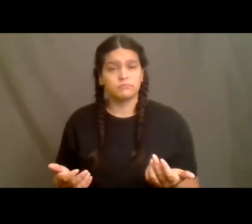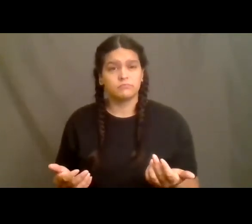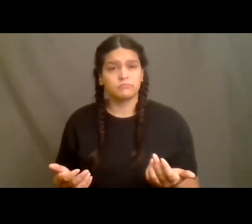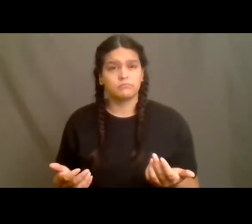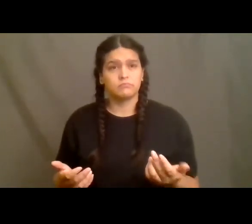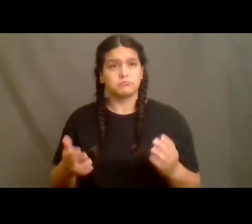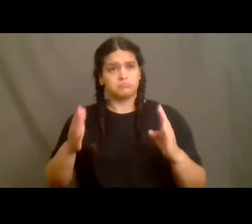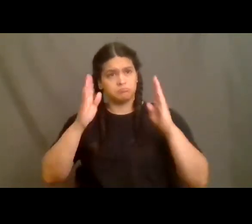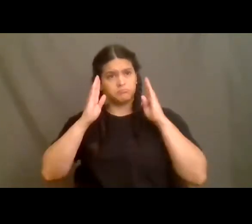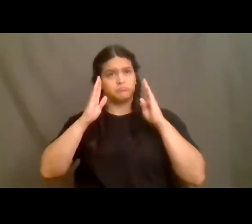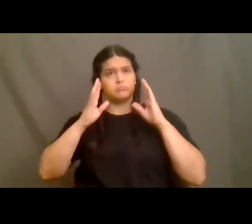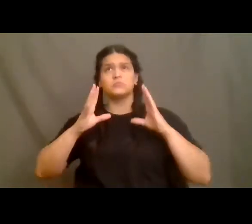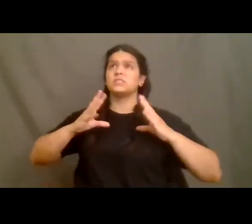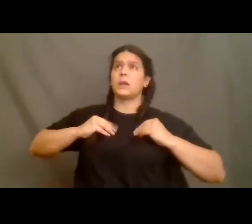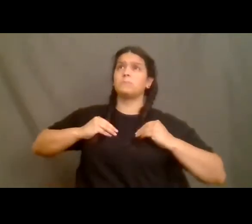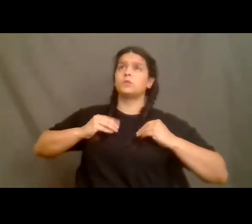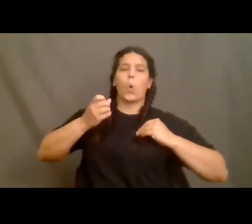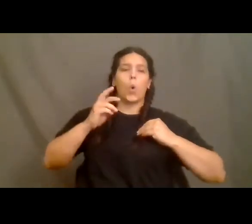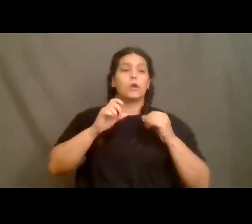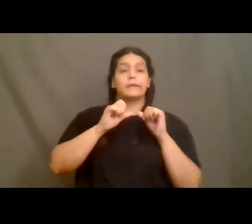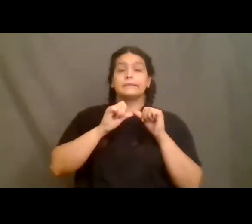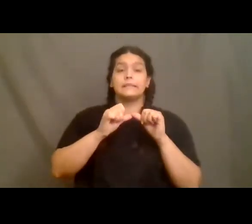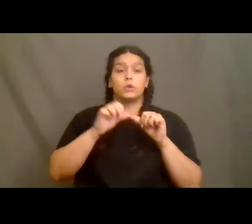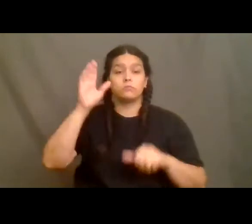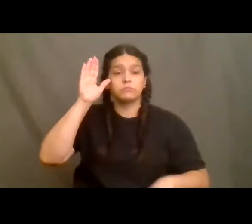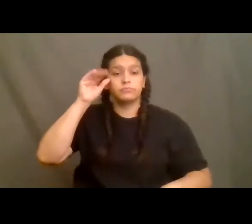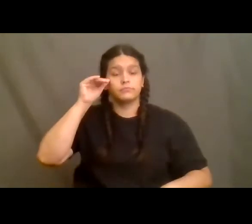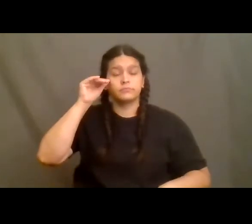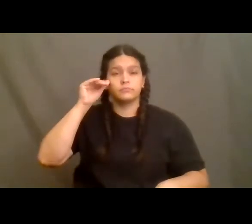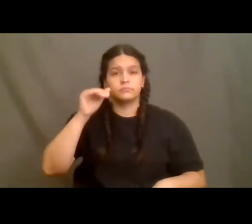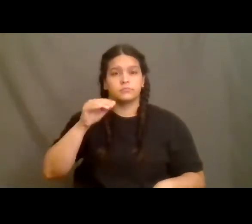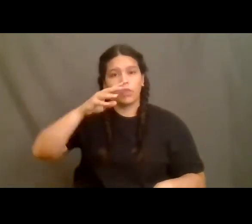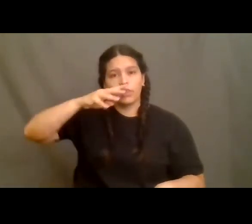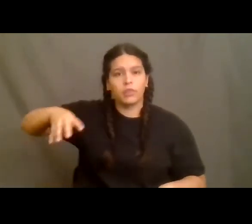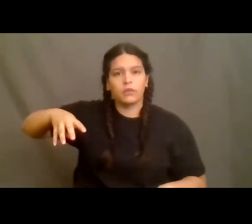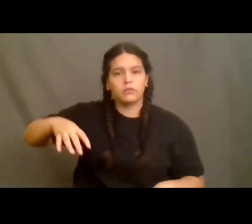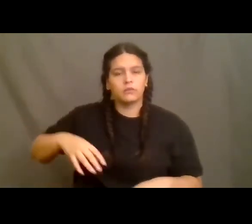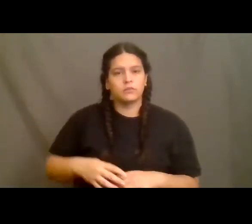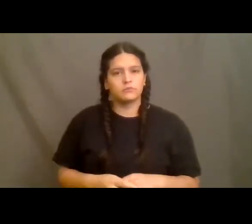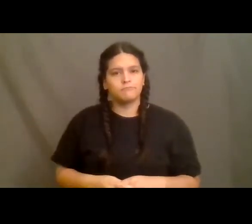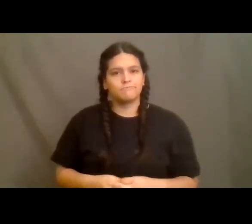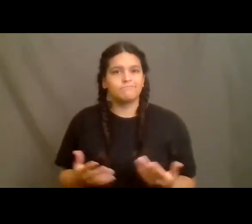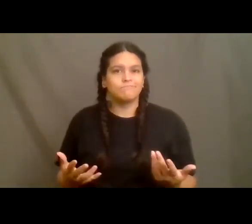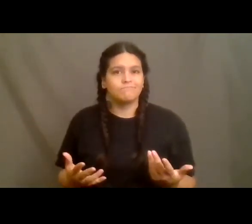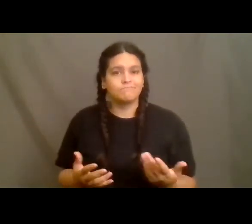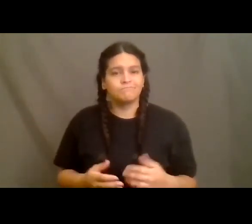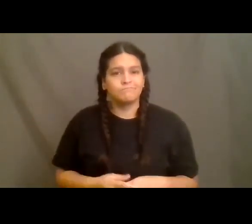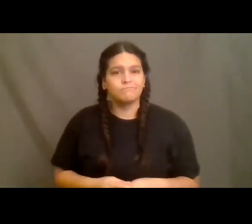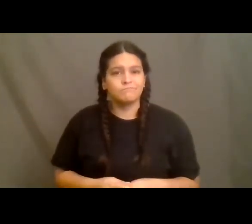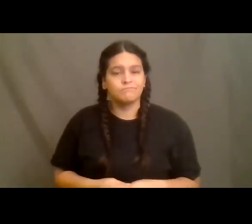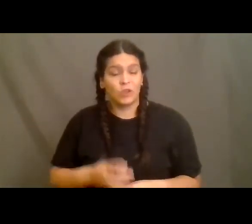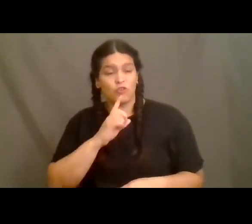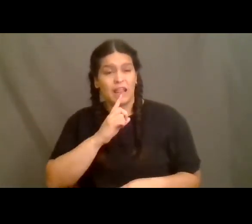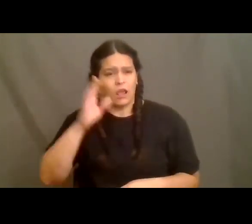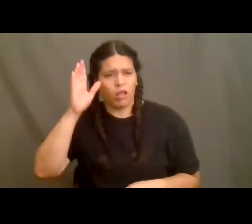listen or just continue on, you know, in a way that's not healthy, or we're gonna make some